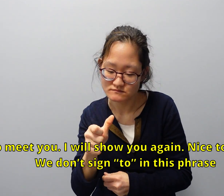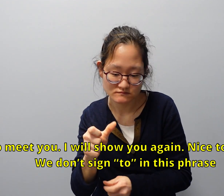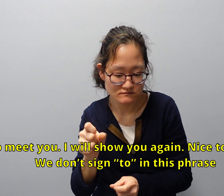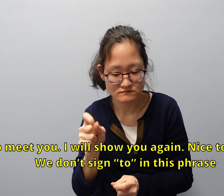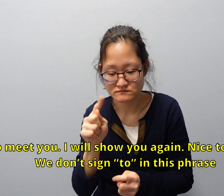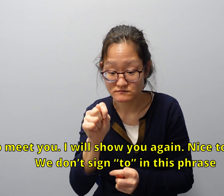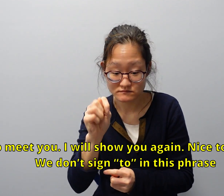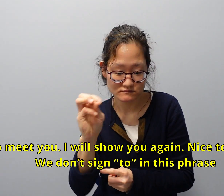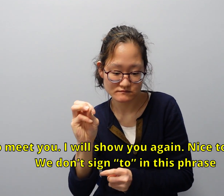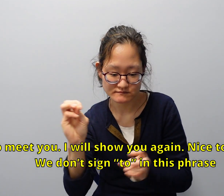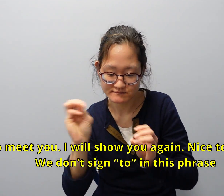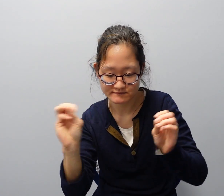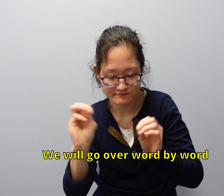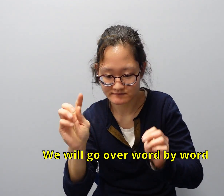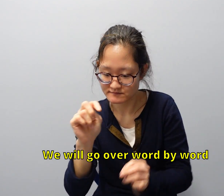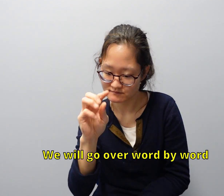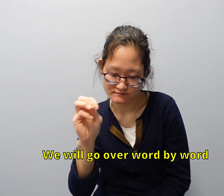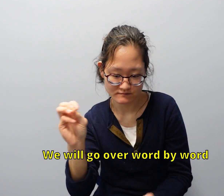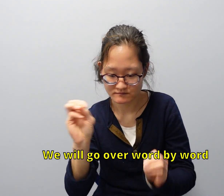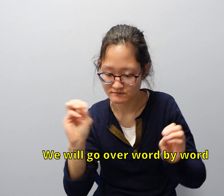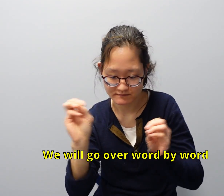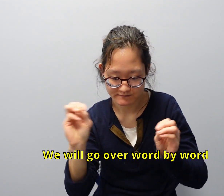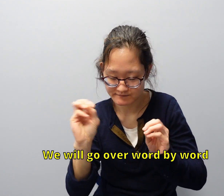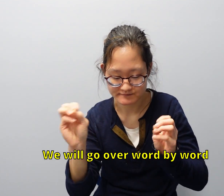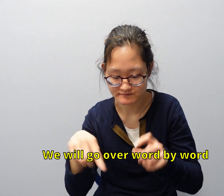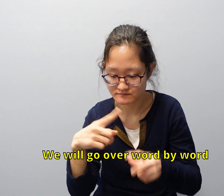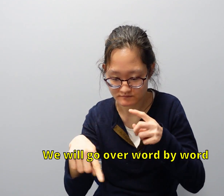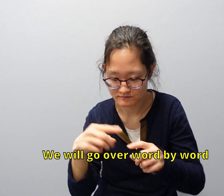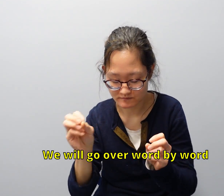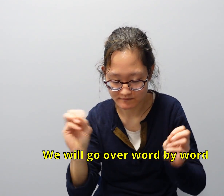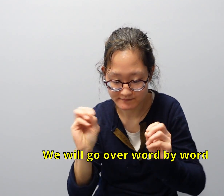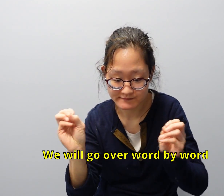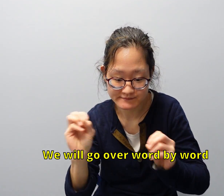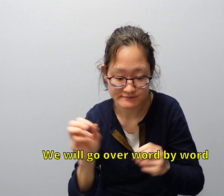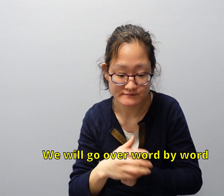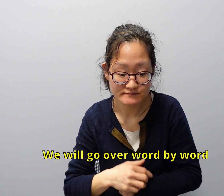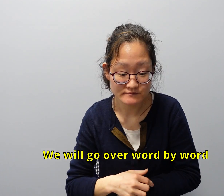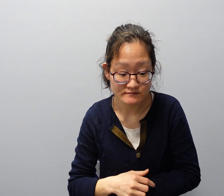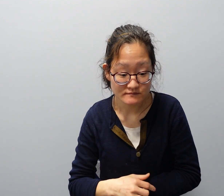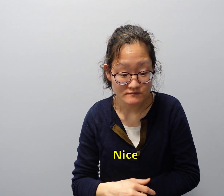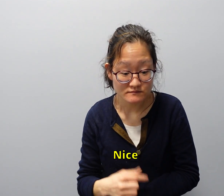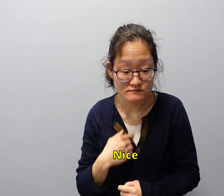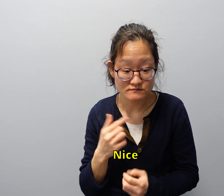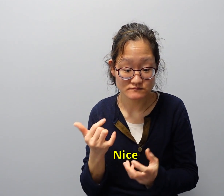this phrase. We will go over word by word. Nice.